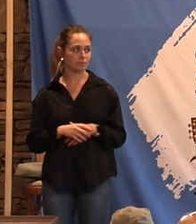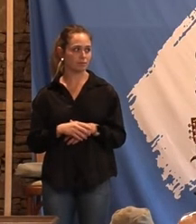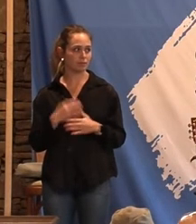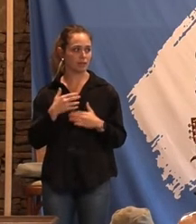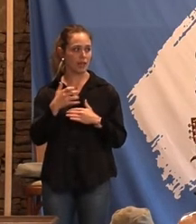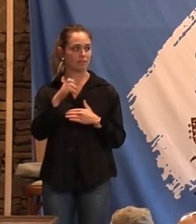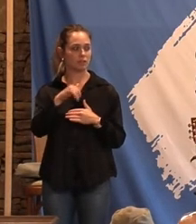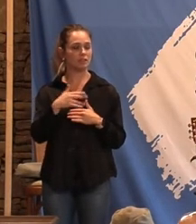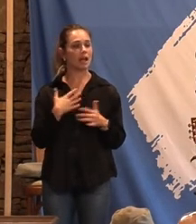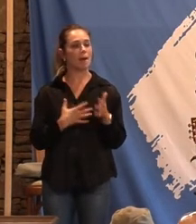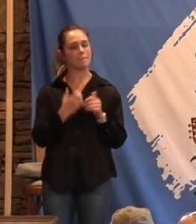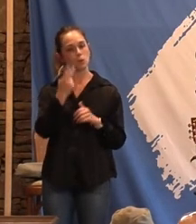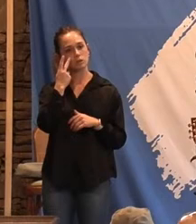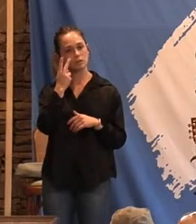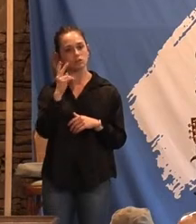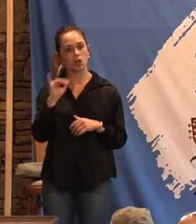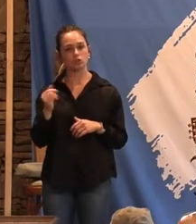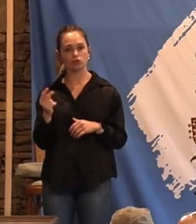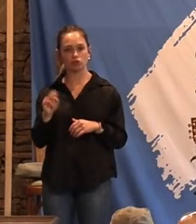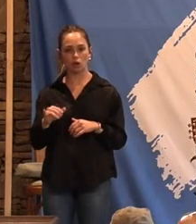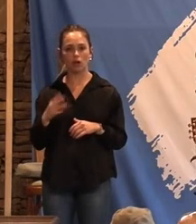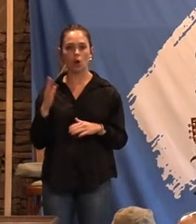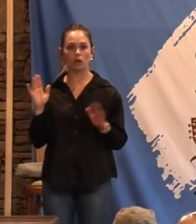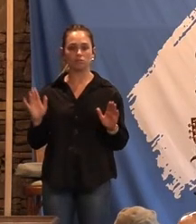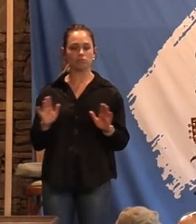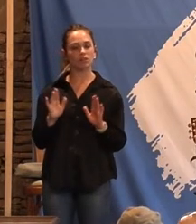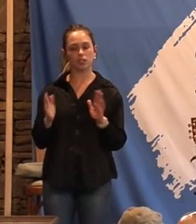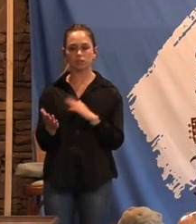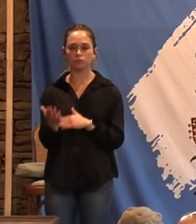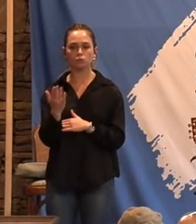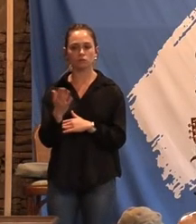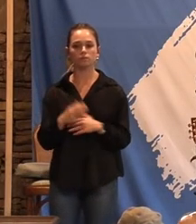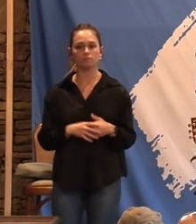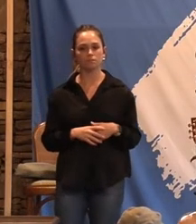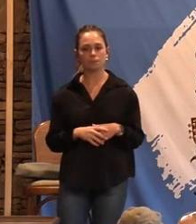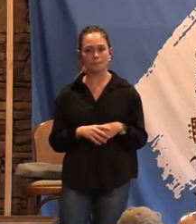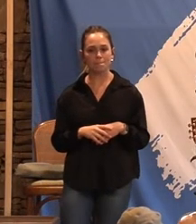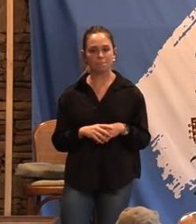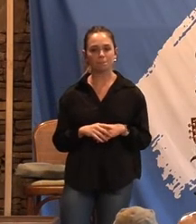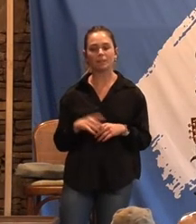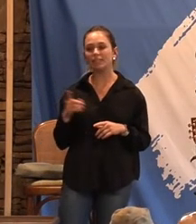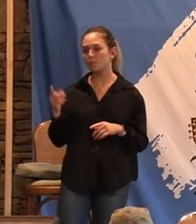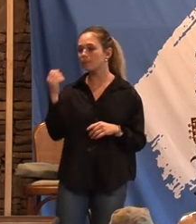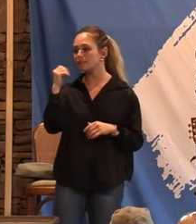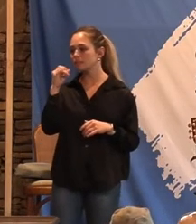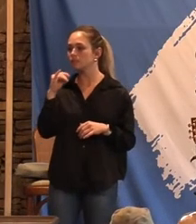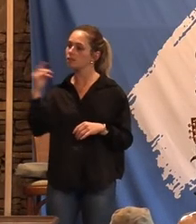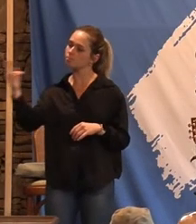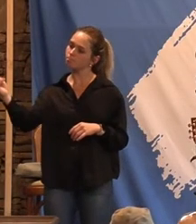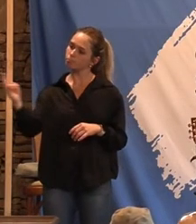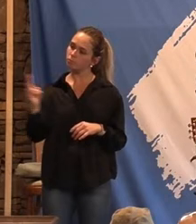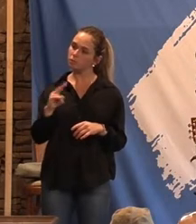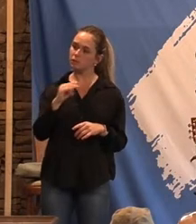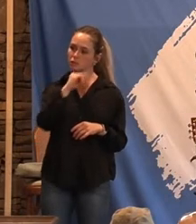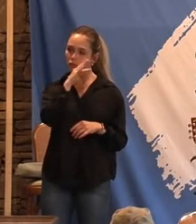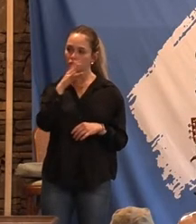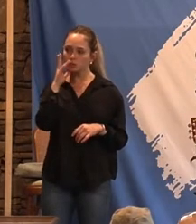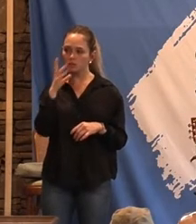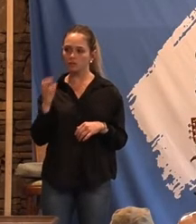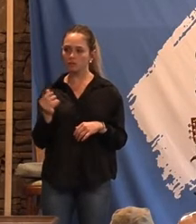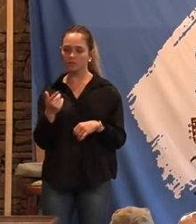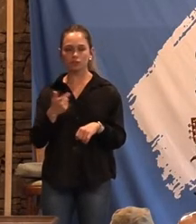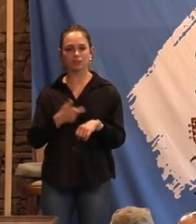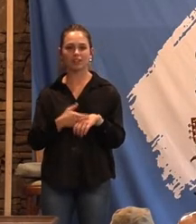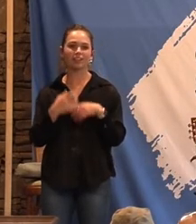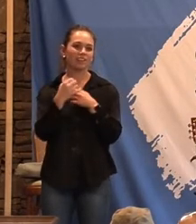After that, I mostly saw Johnny on Sunday mornings. But he and his Aunt Patsy came out to the farm a couple of